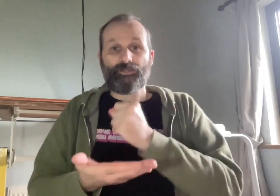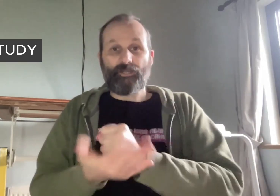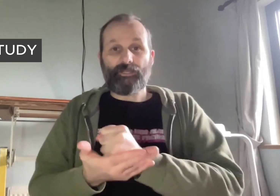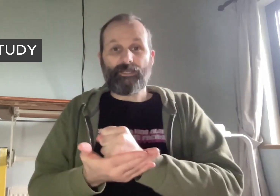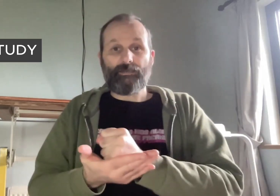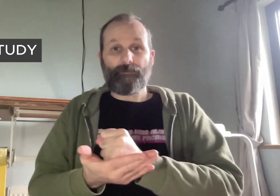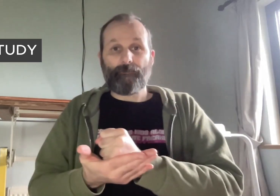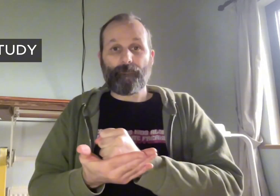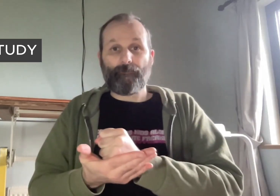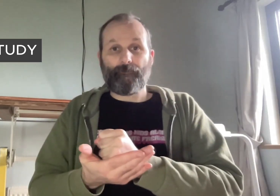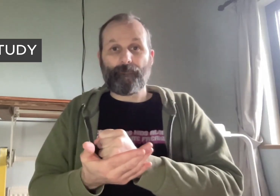study.